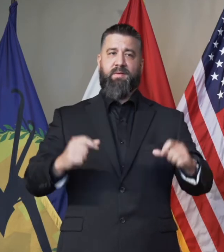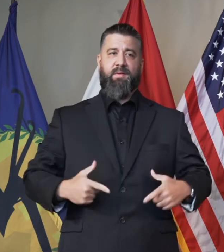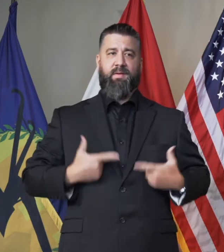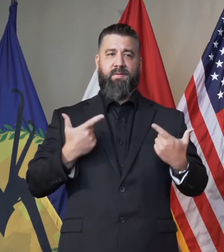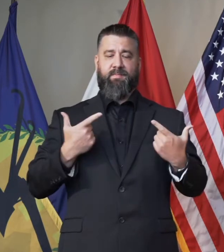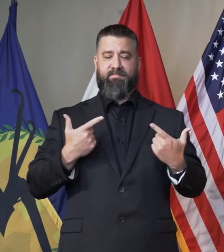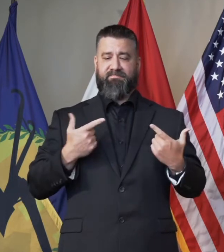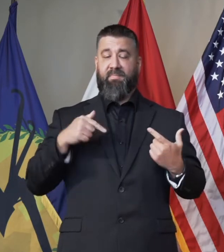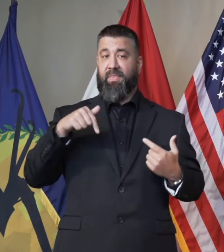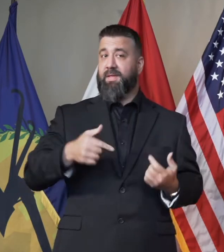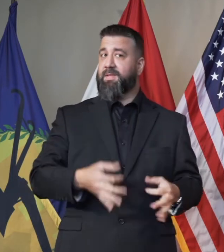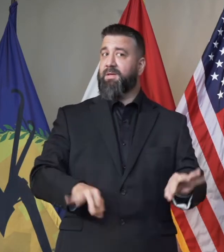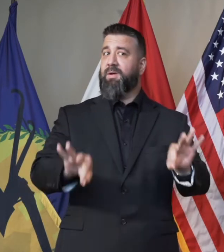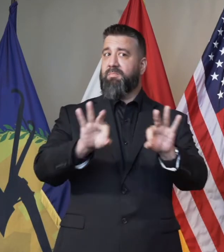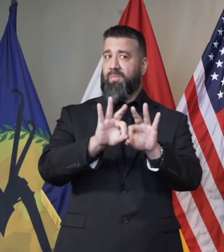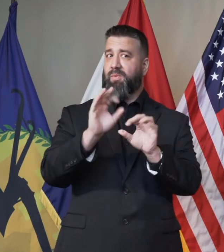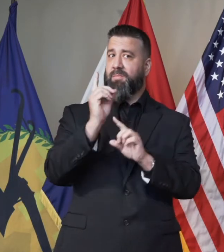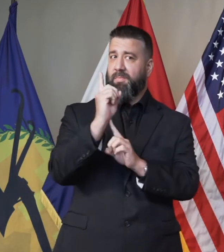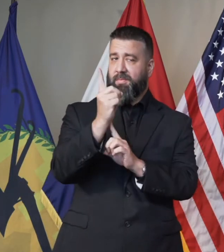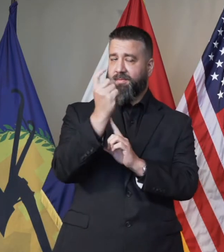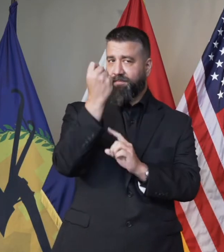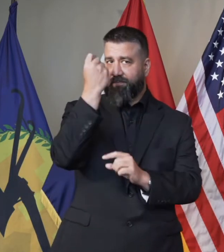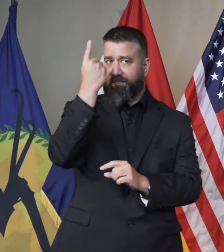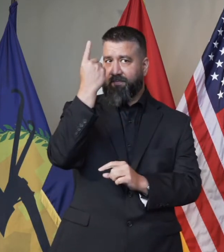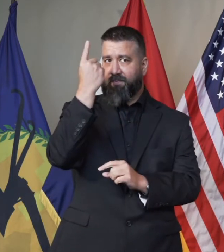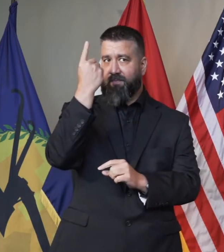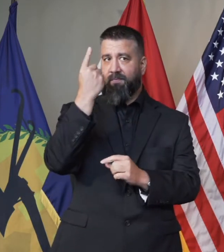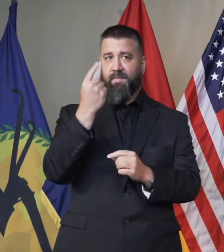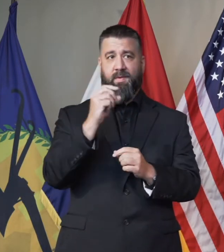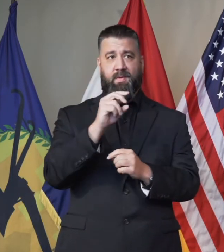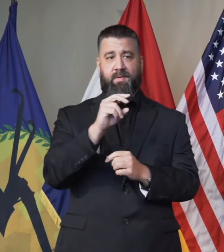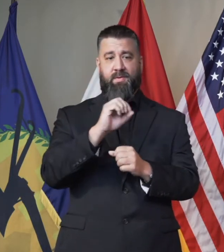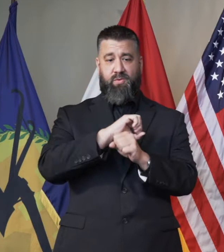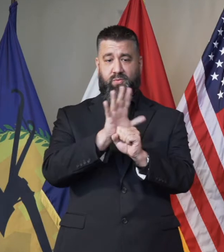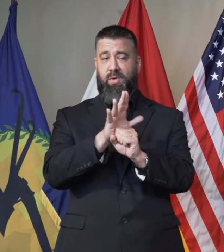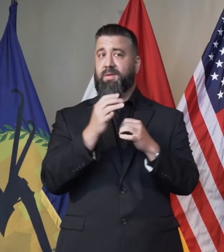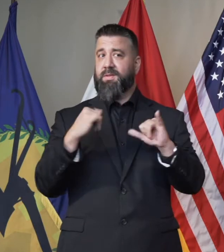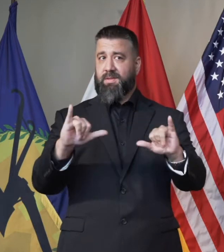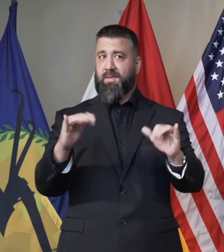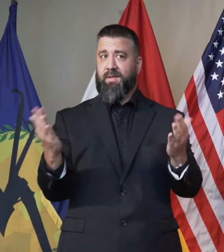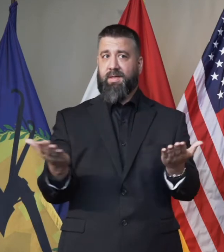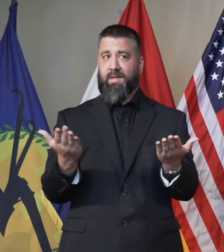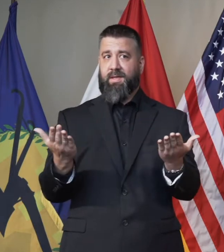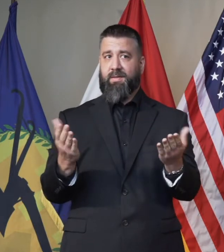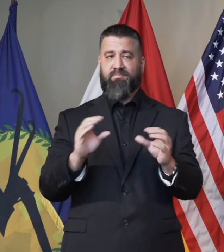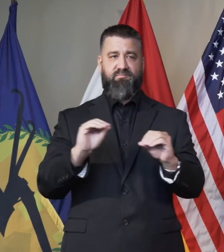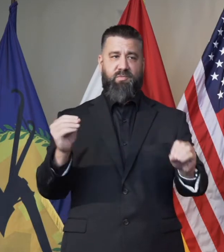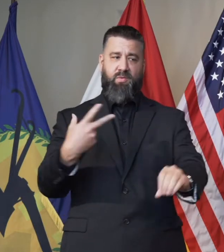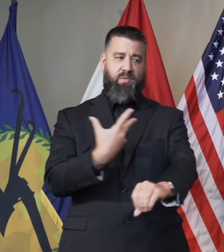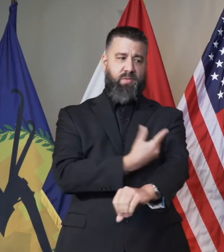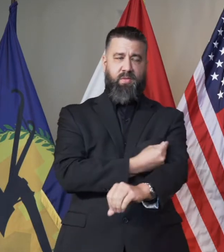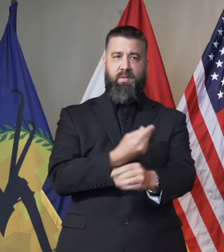pivotal moment. We are still very much in the throes of a pandemic that has no cure.